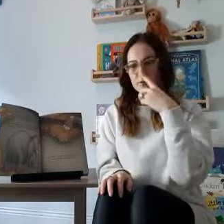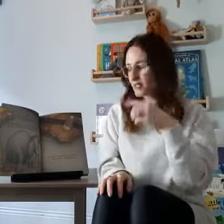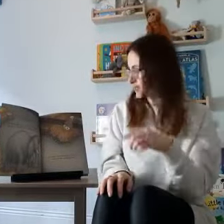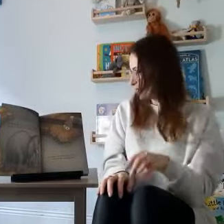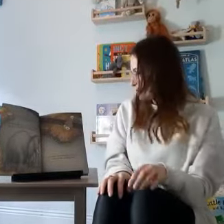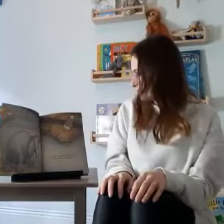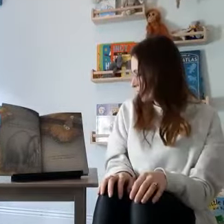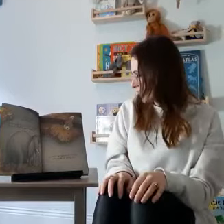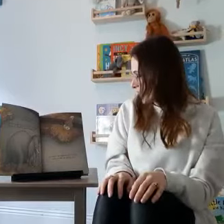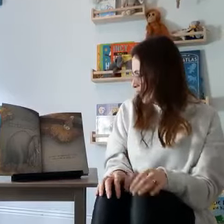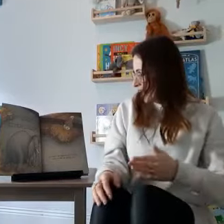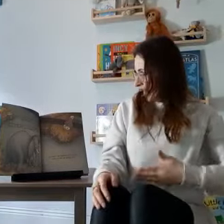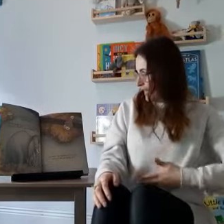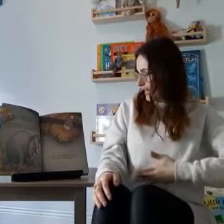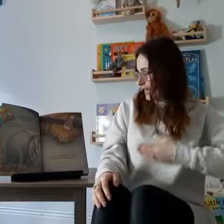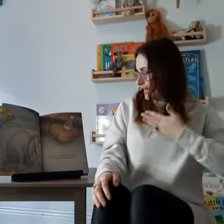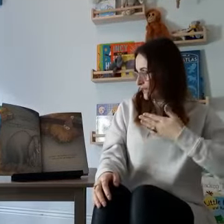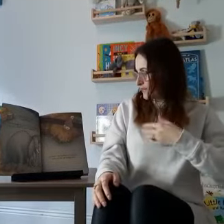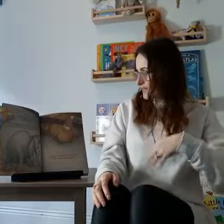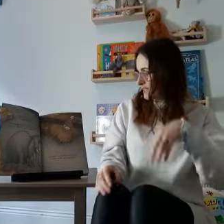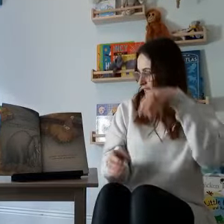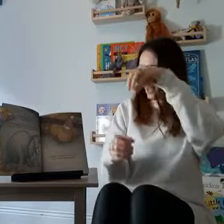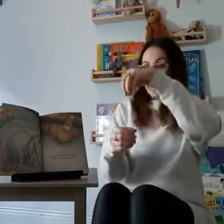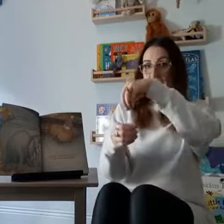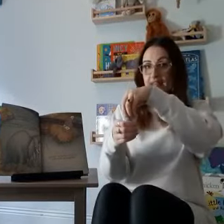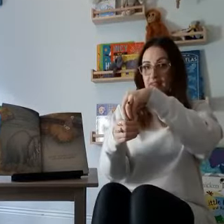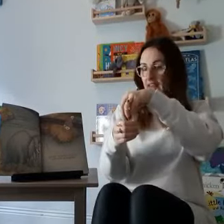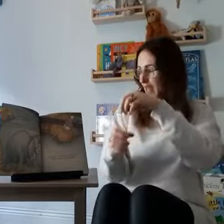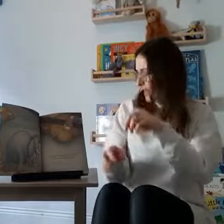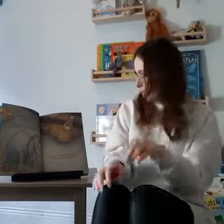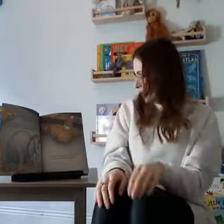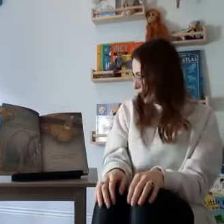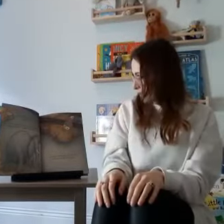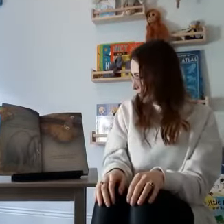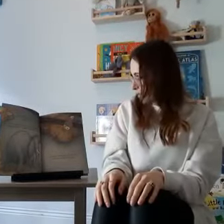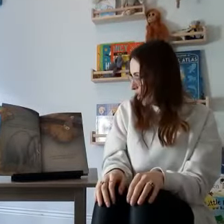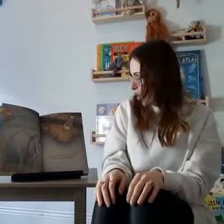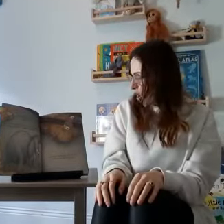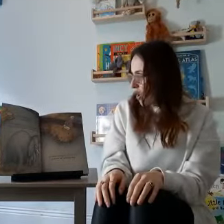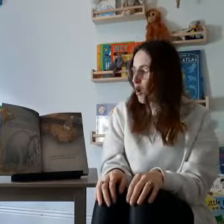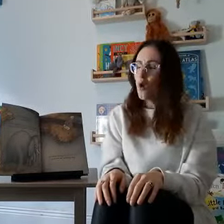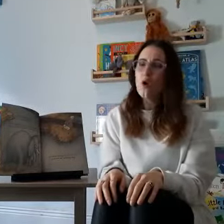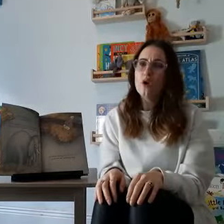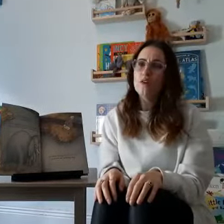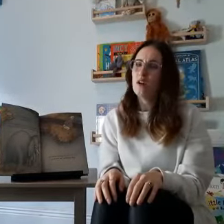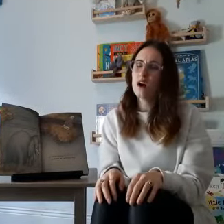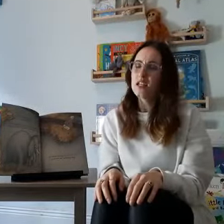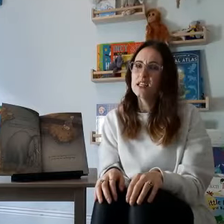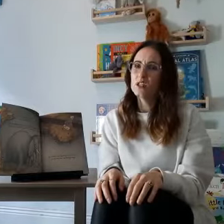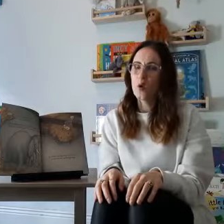nose. He lived in the hay bales, all on his